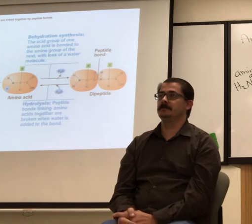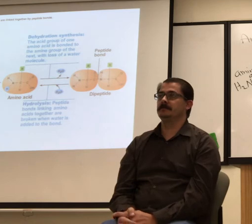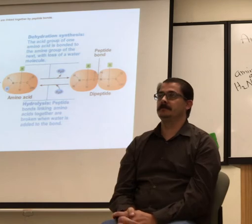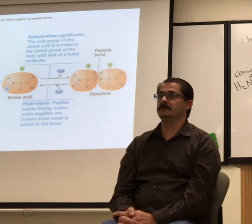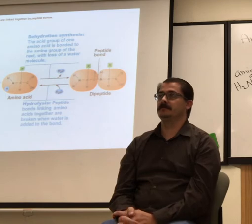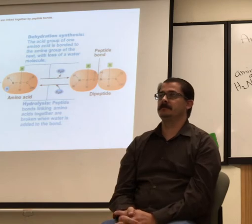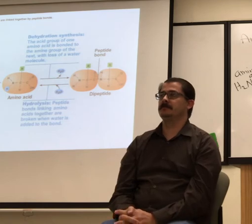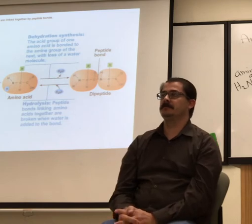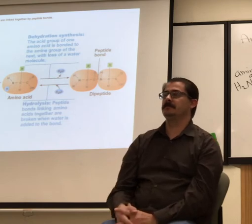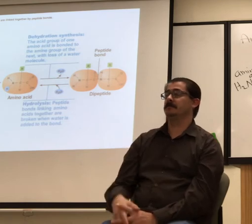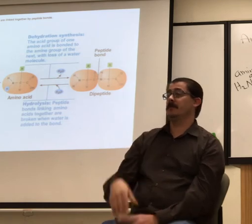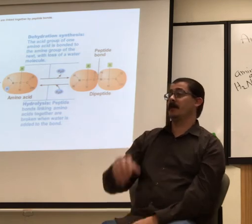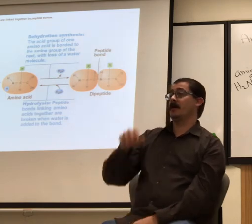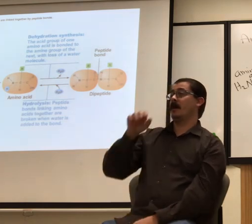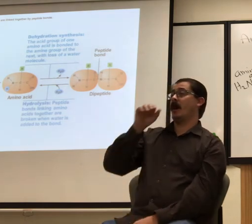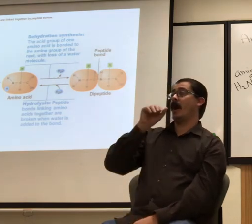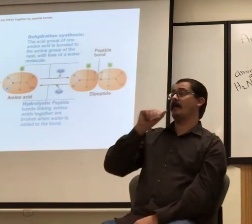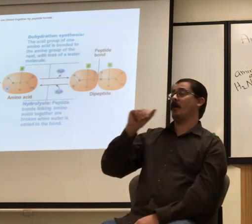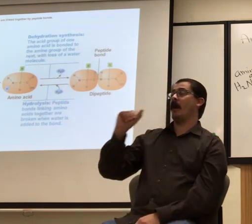thing about amino acids is